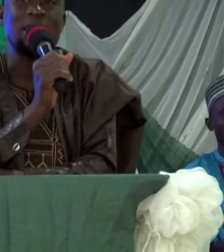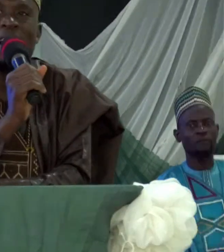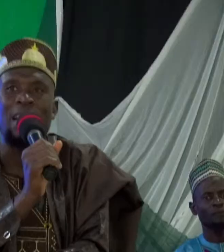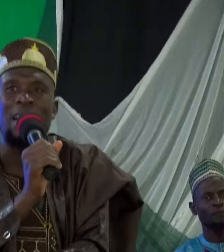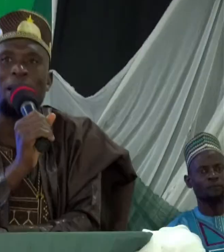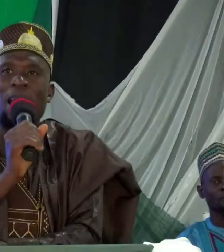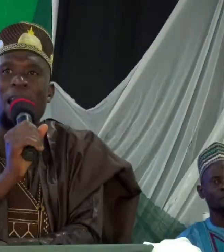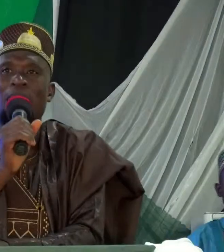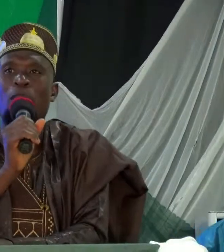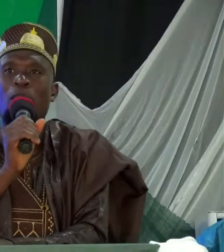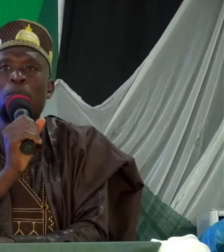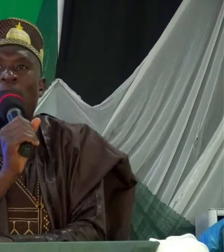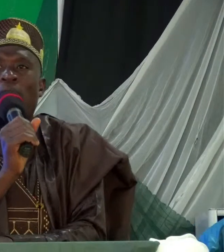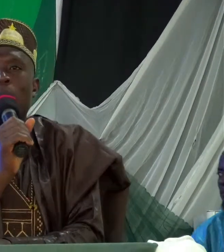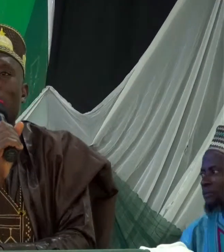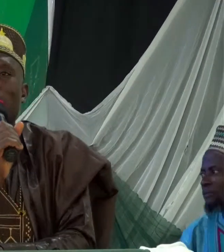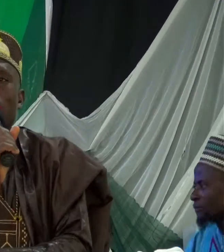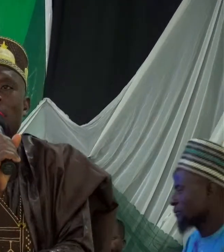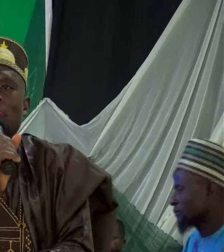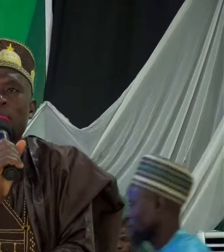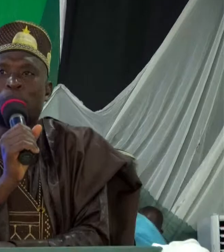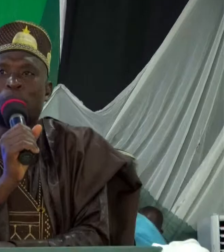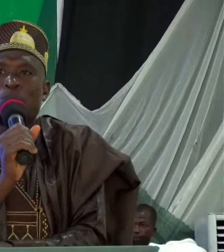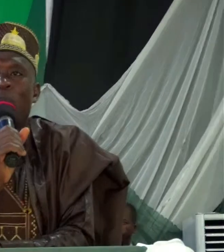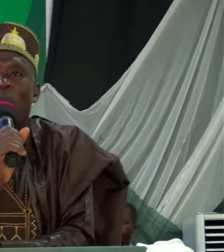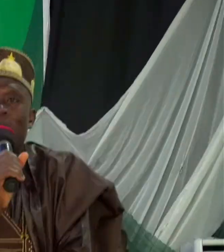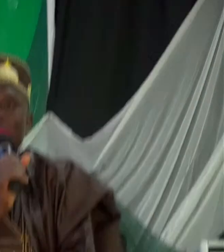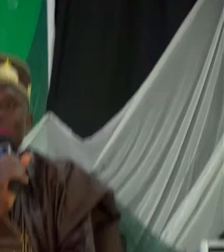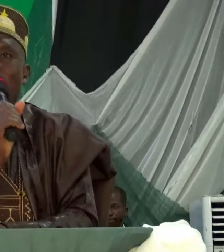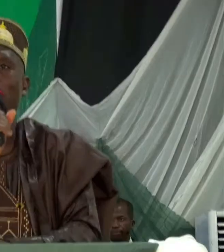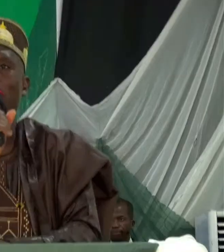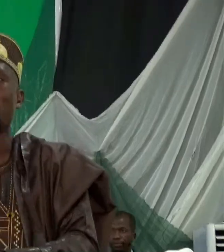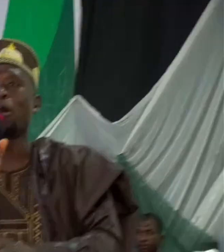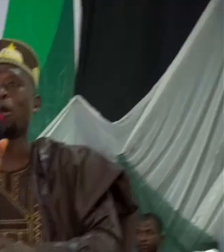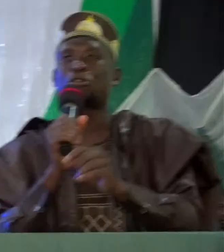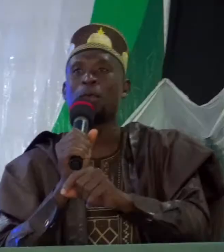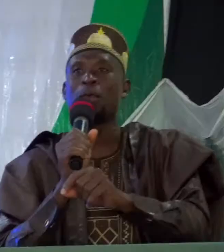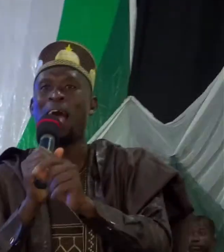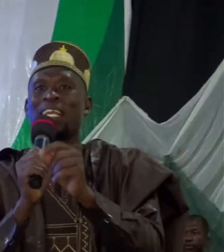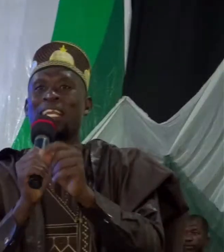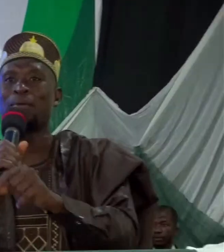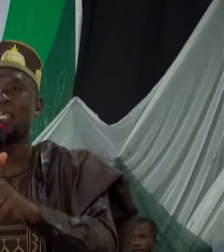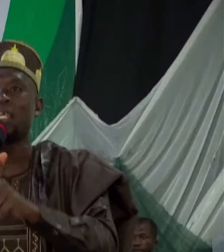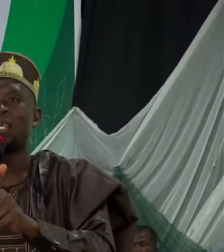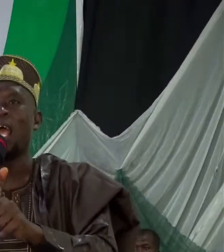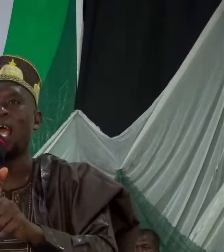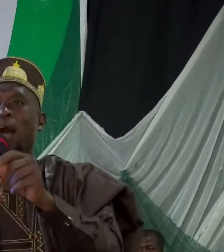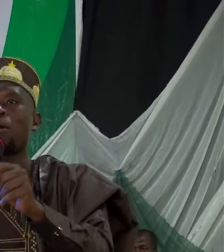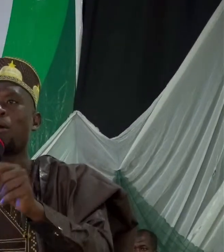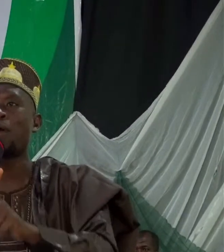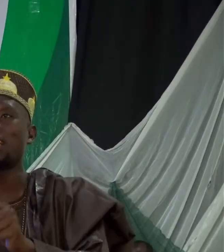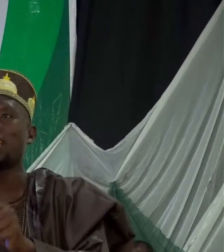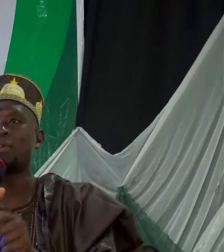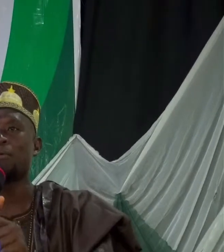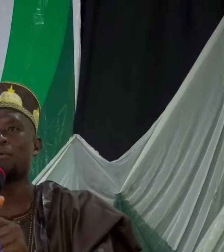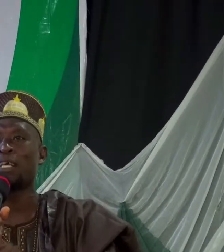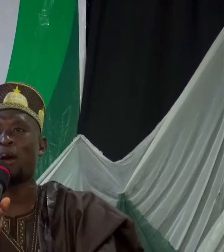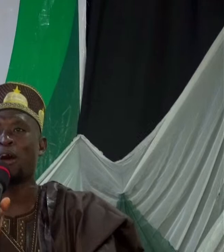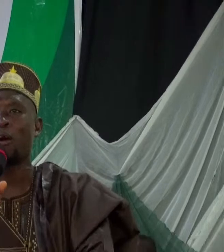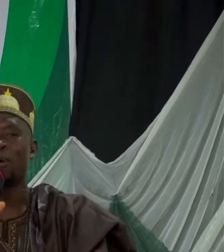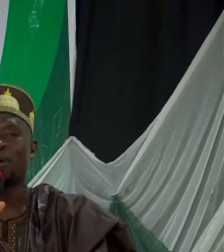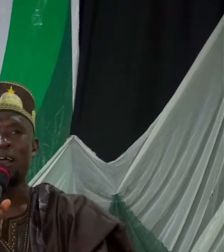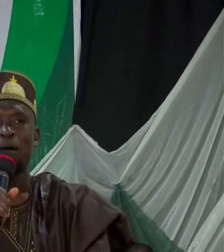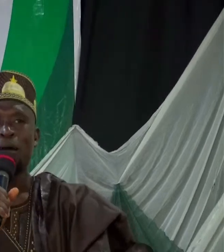kati e je pe ke se ni robi ya wa la wa ni in ba tun gbo awon wa nu osu bibi annabi e wa gboruko annabi e wa